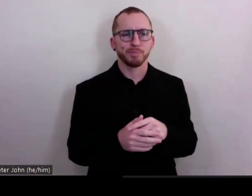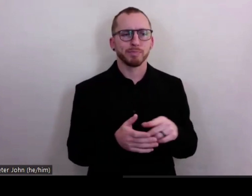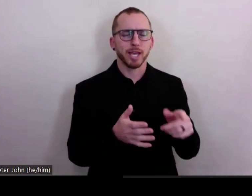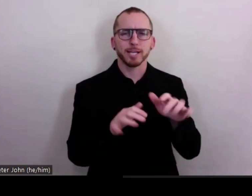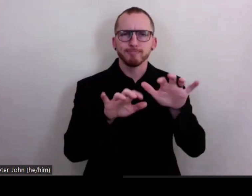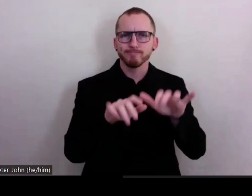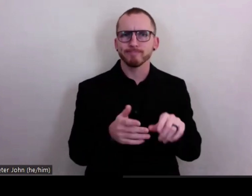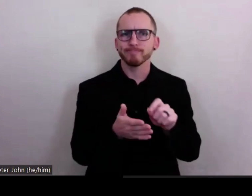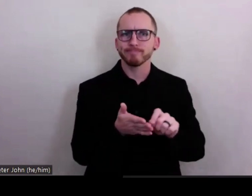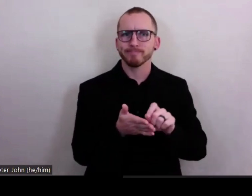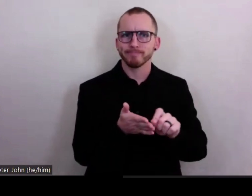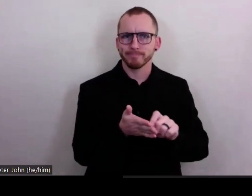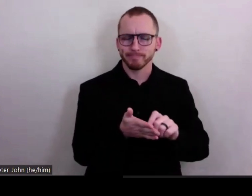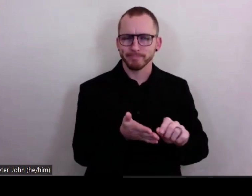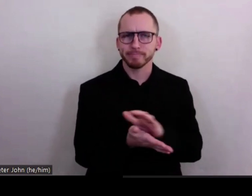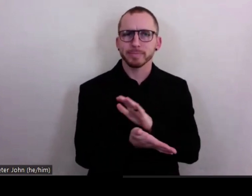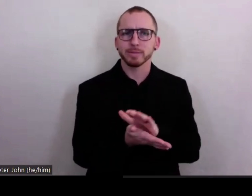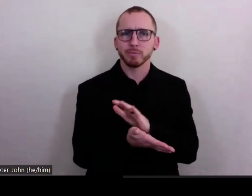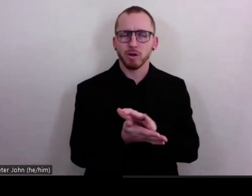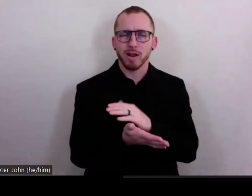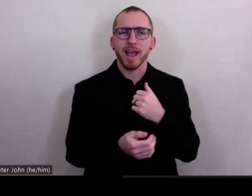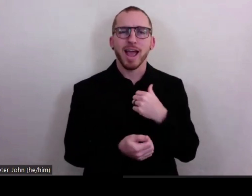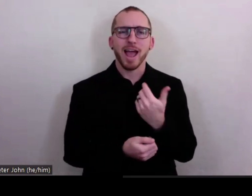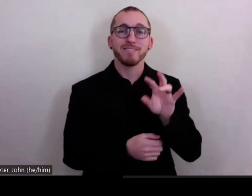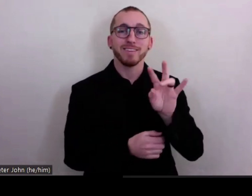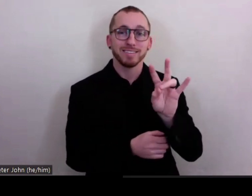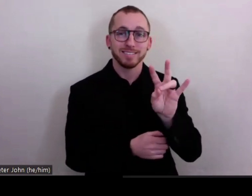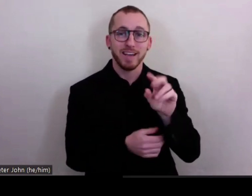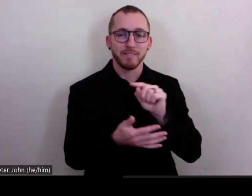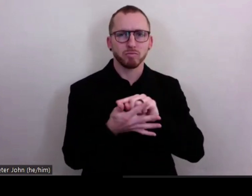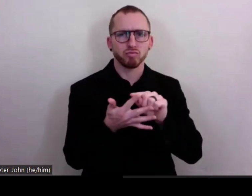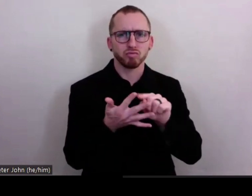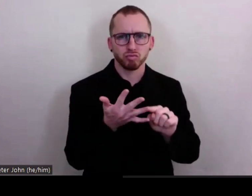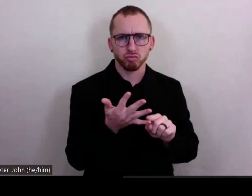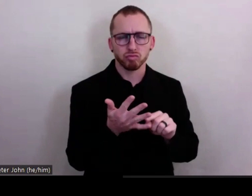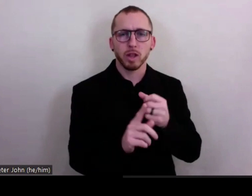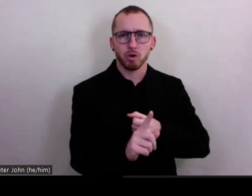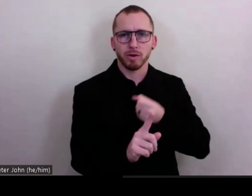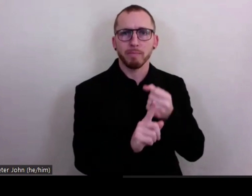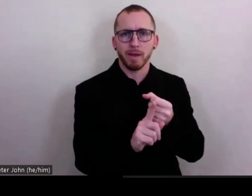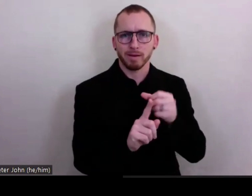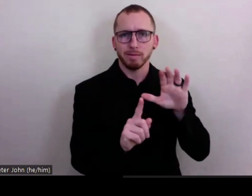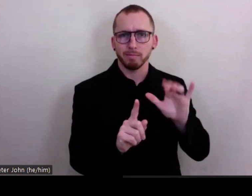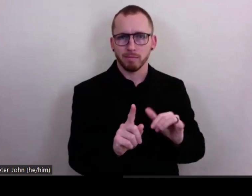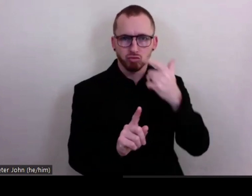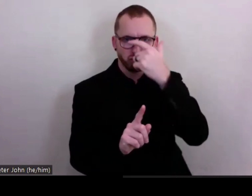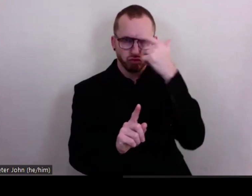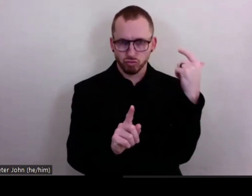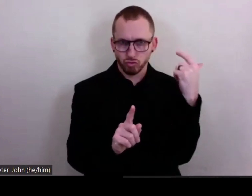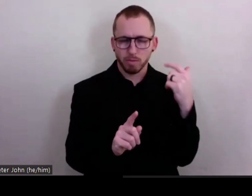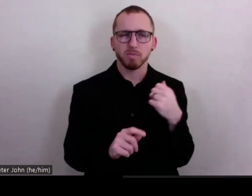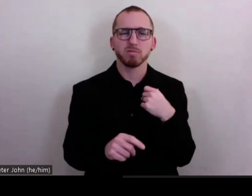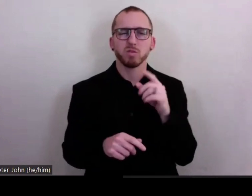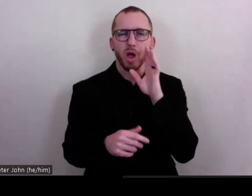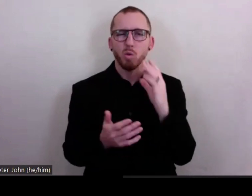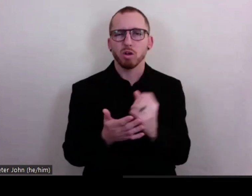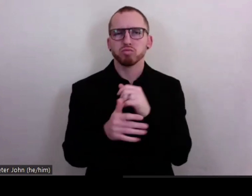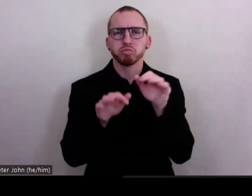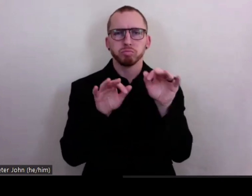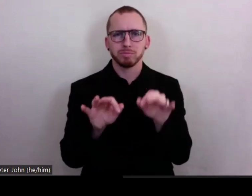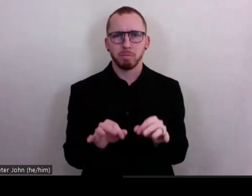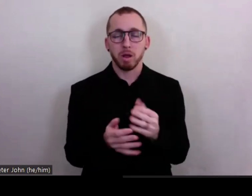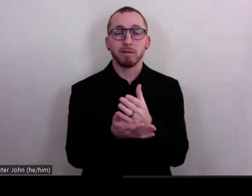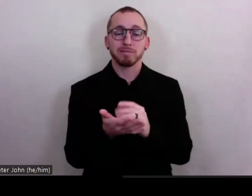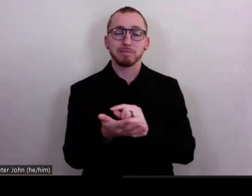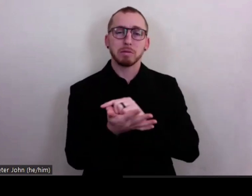there's 7 domains that are impacted by trauma. And so I'm going to just go over those, and some of them I'll go